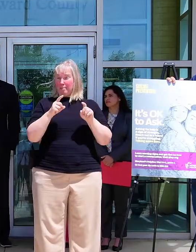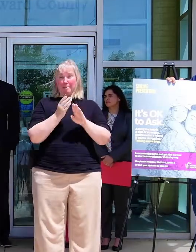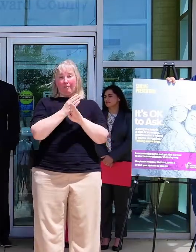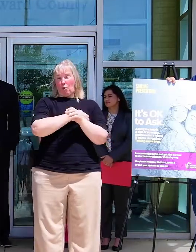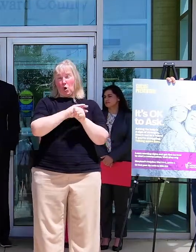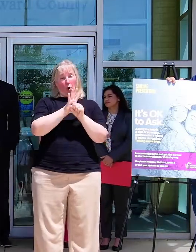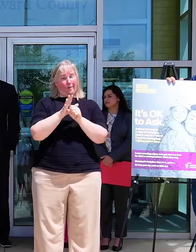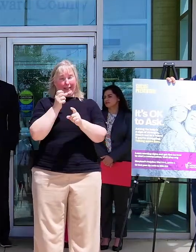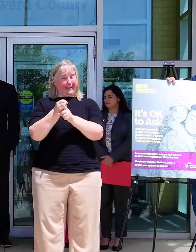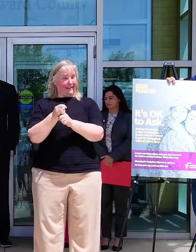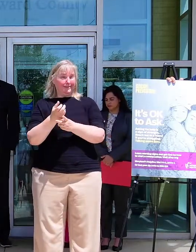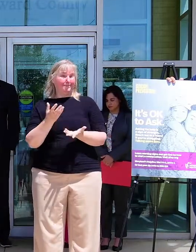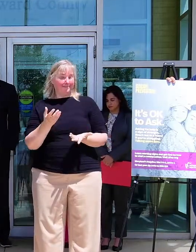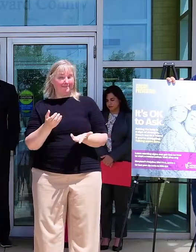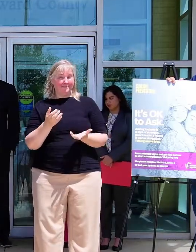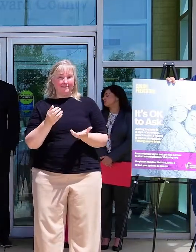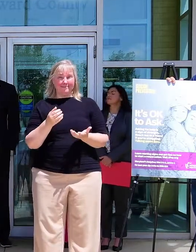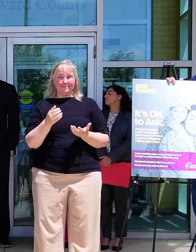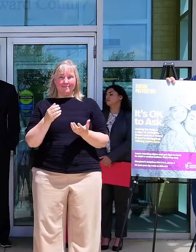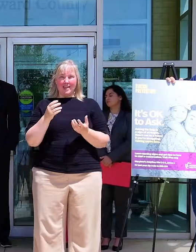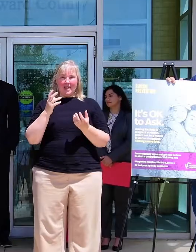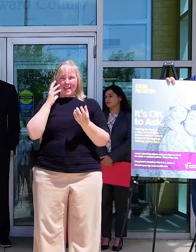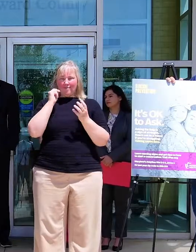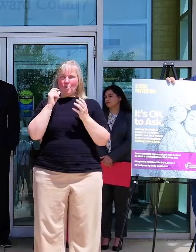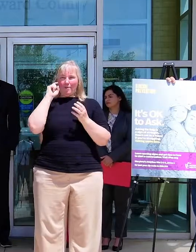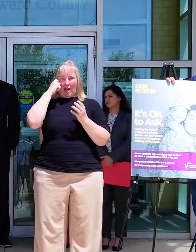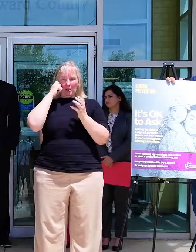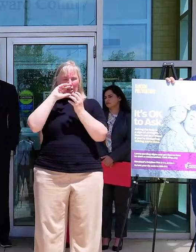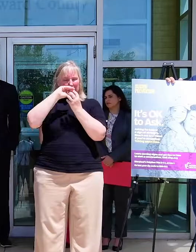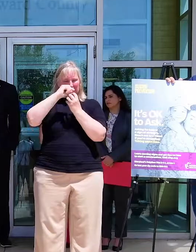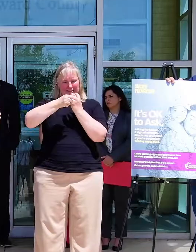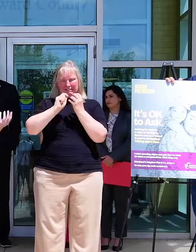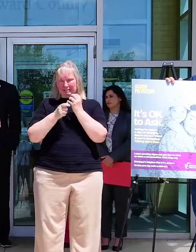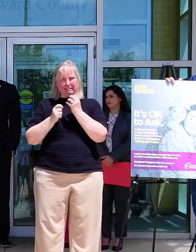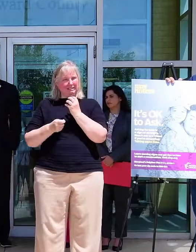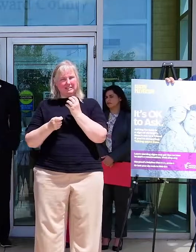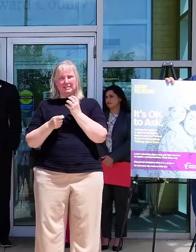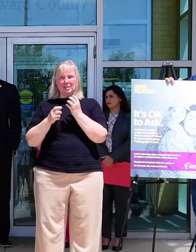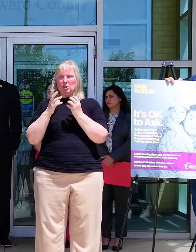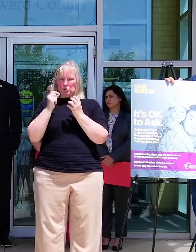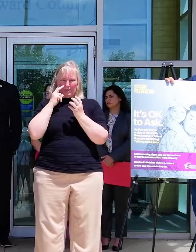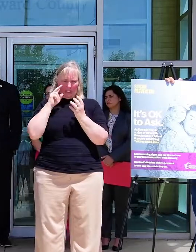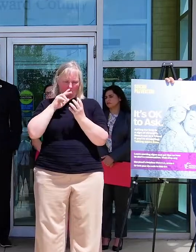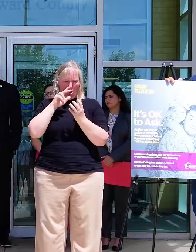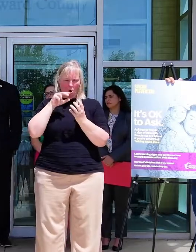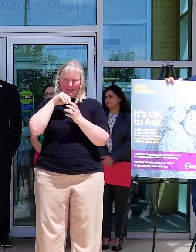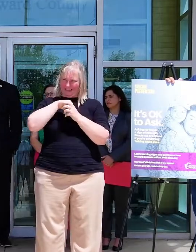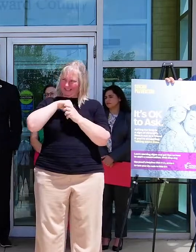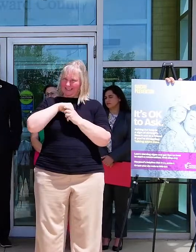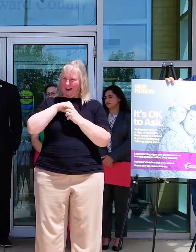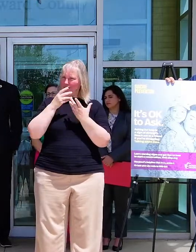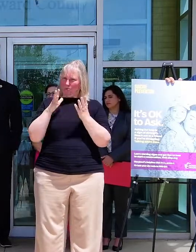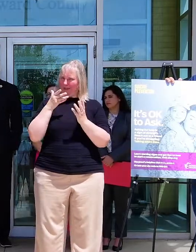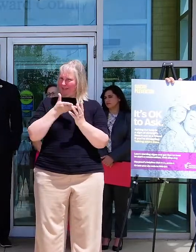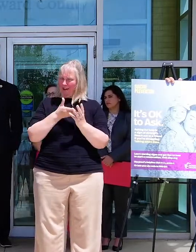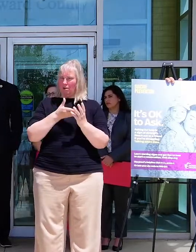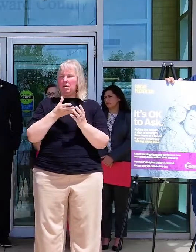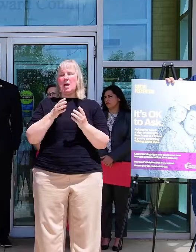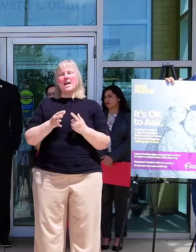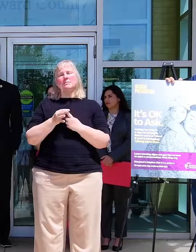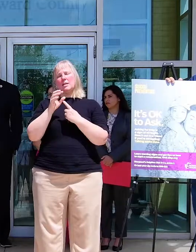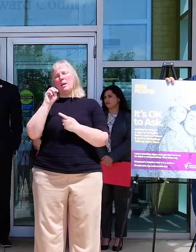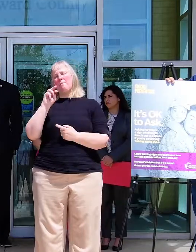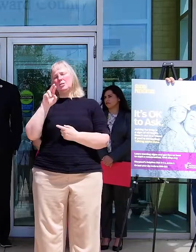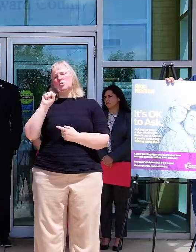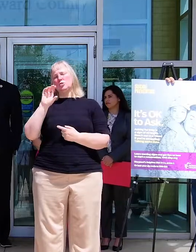of peeled back the onion or exacerbated certain things. Really, especially Mr. Shearer's